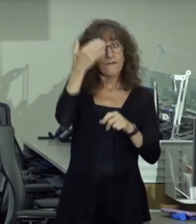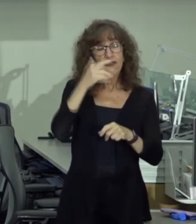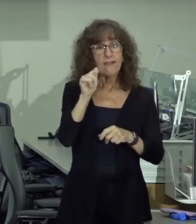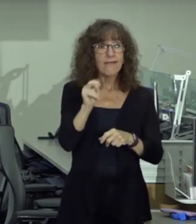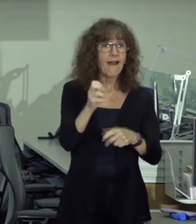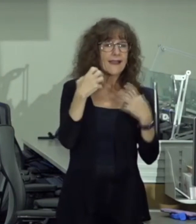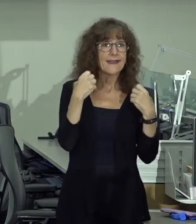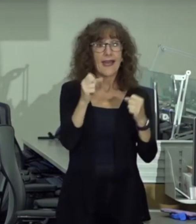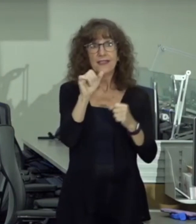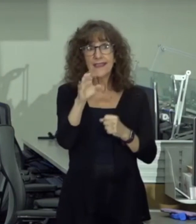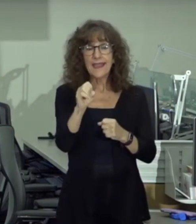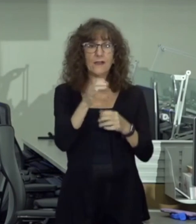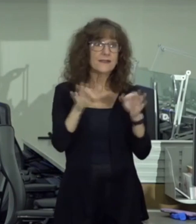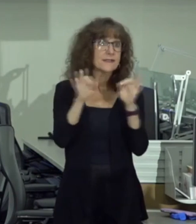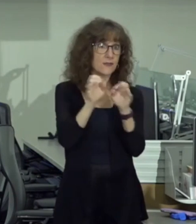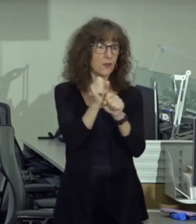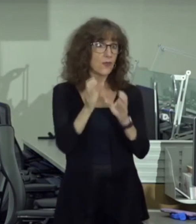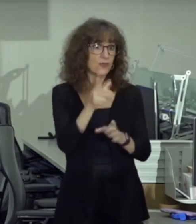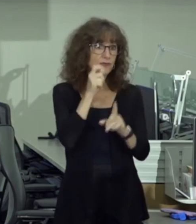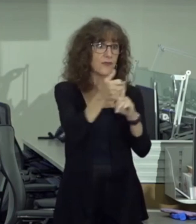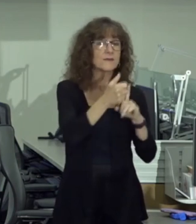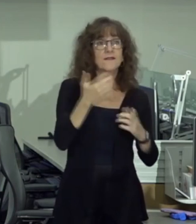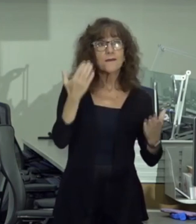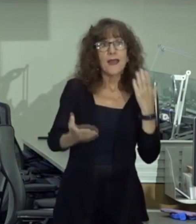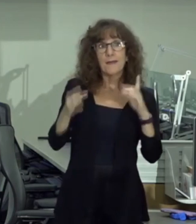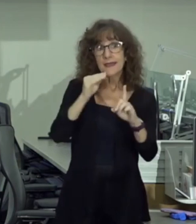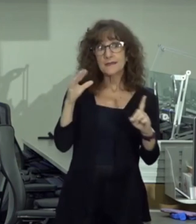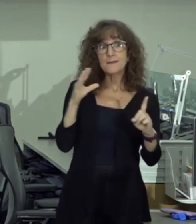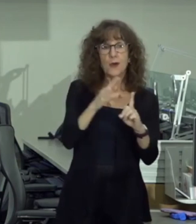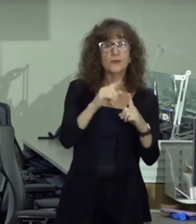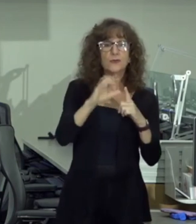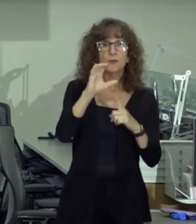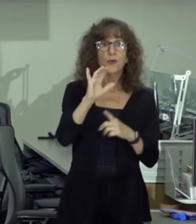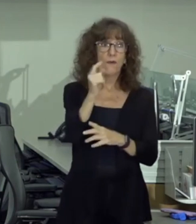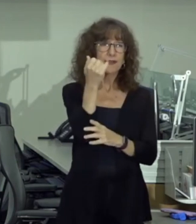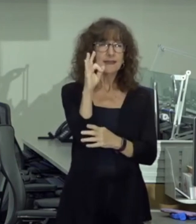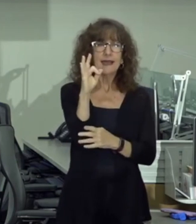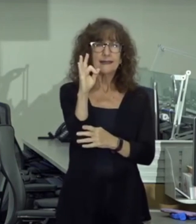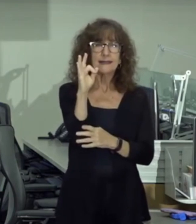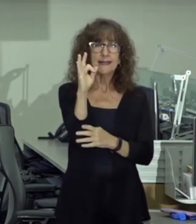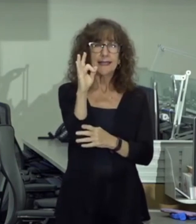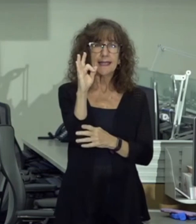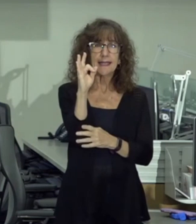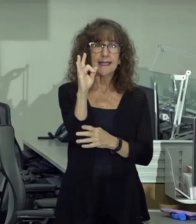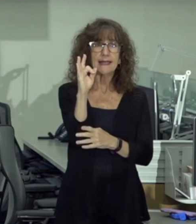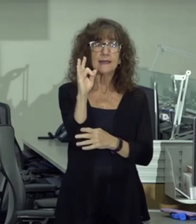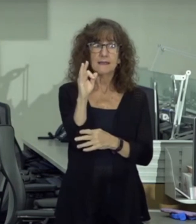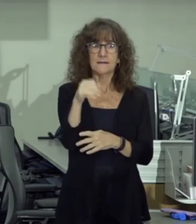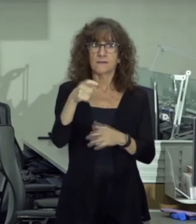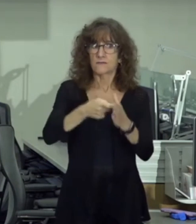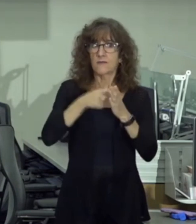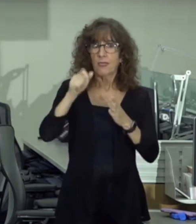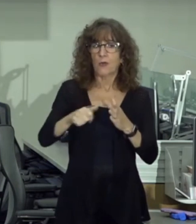healthcare workers, essential workers, and others who may be exposed to COVID-19 but for those supplies.